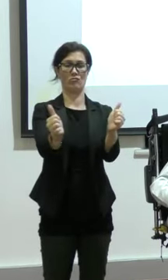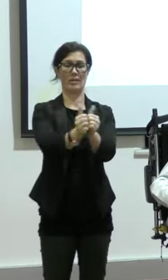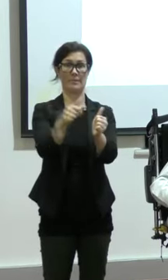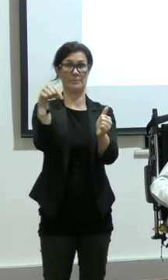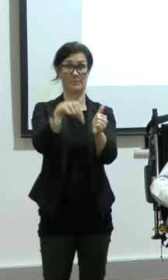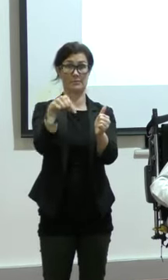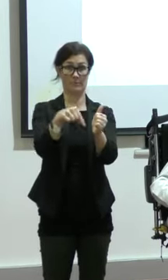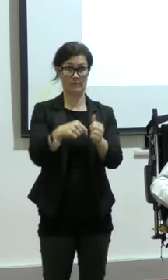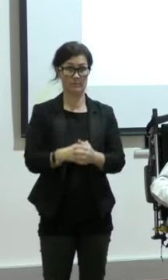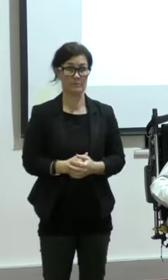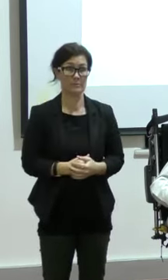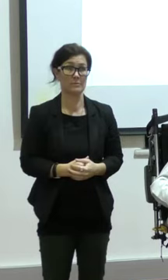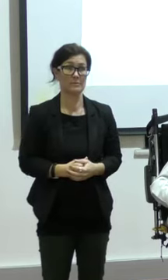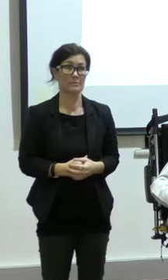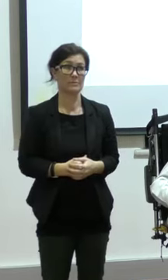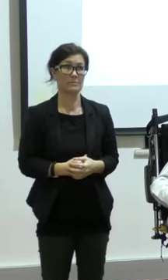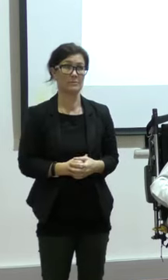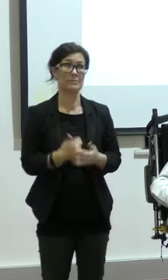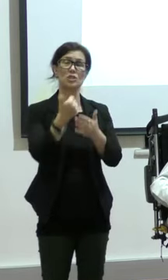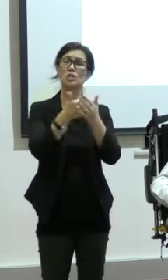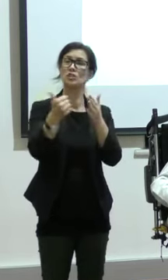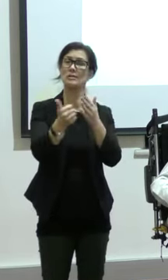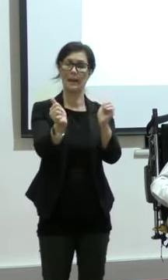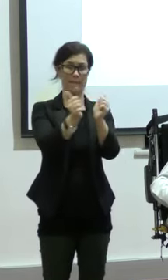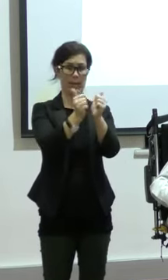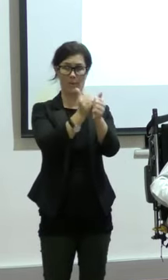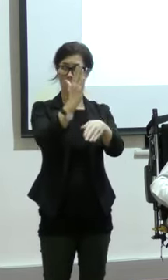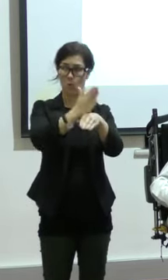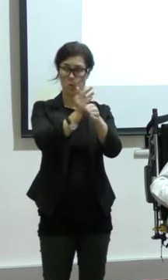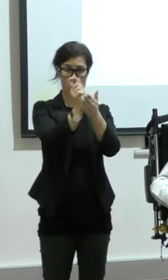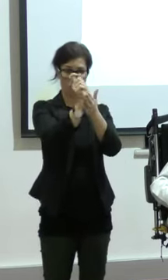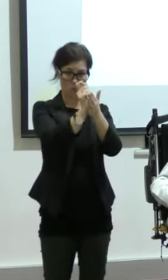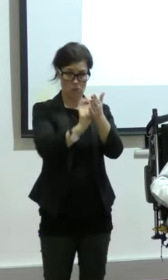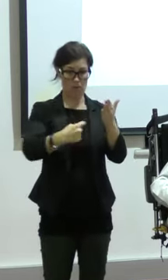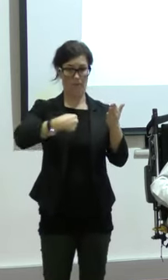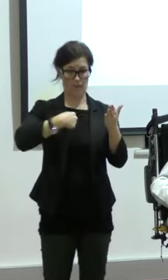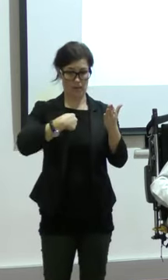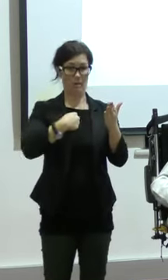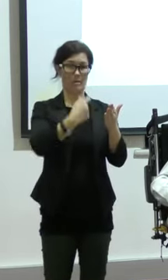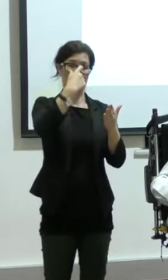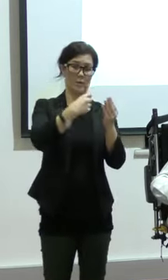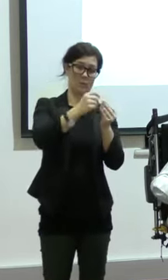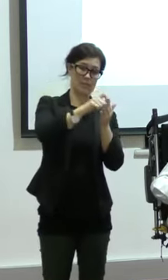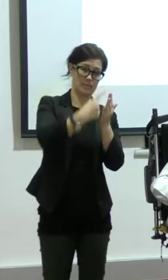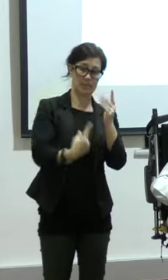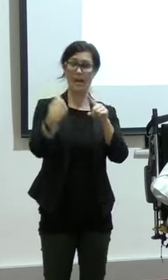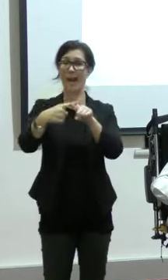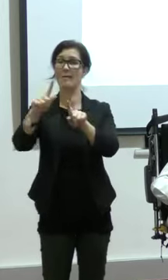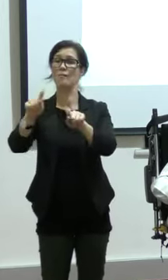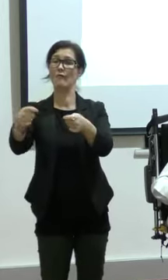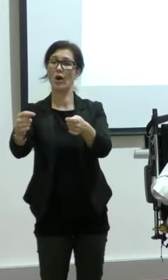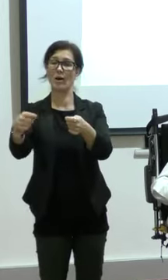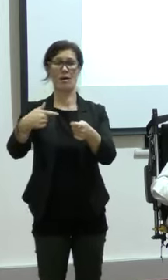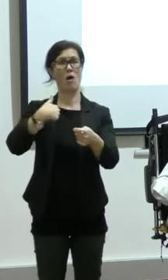service agreement is normally a written document between you as a person with disability and a provider of your